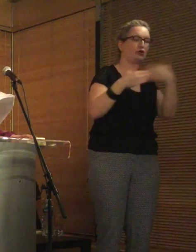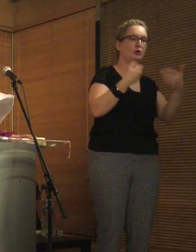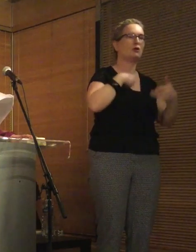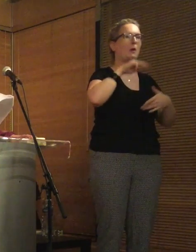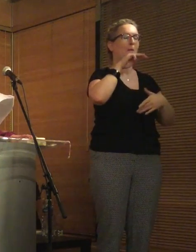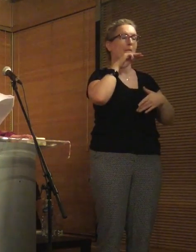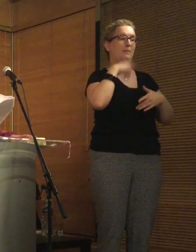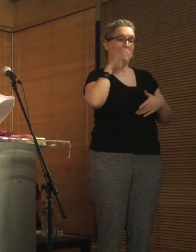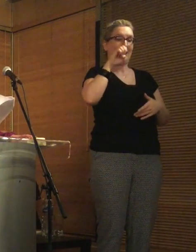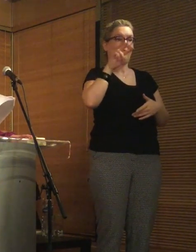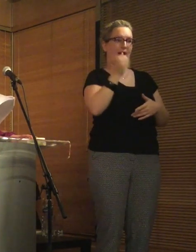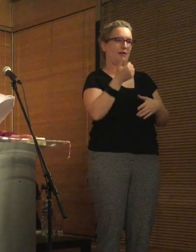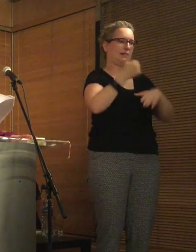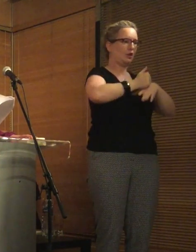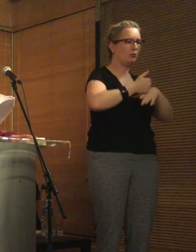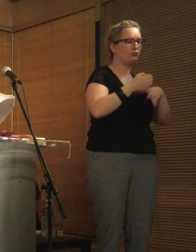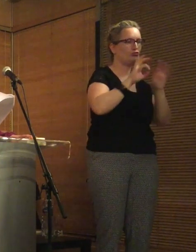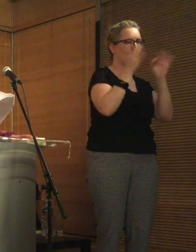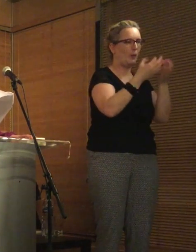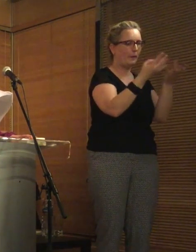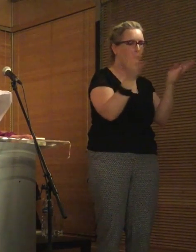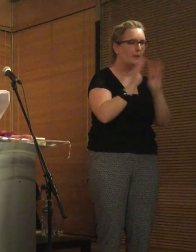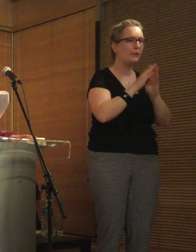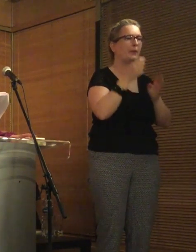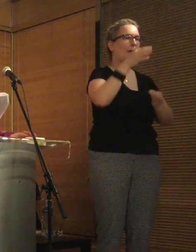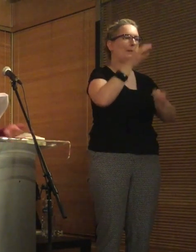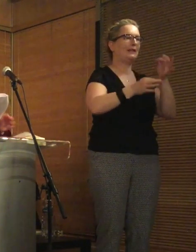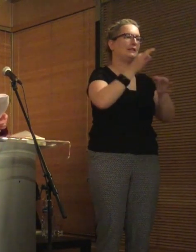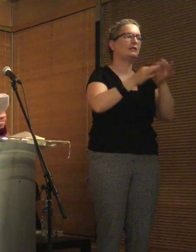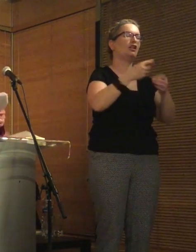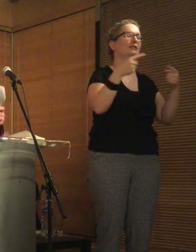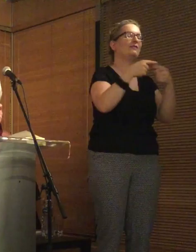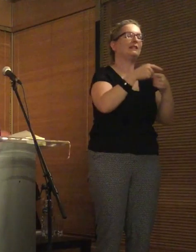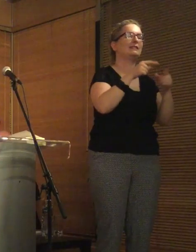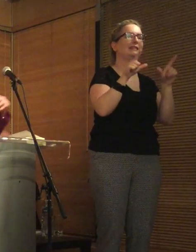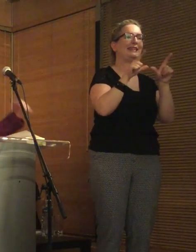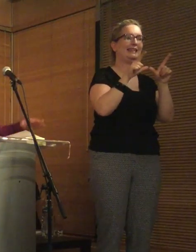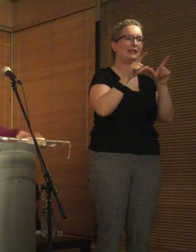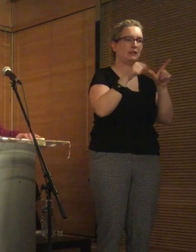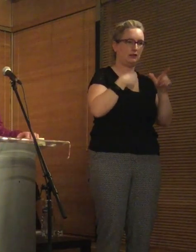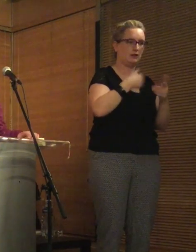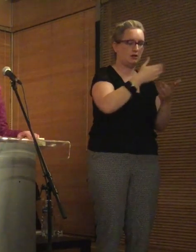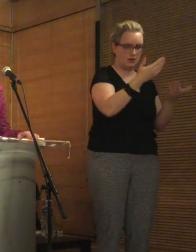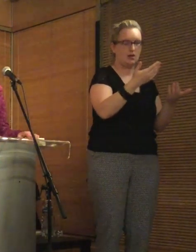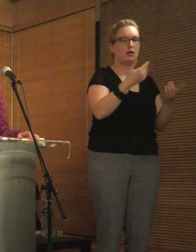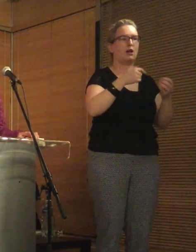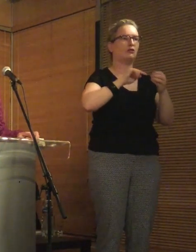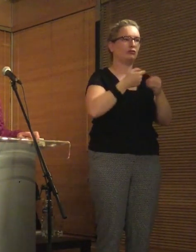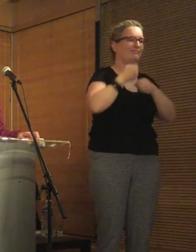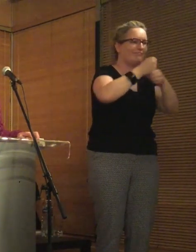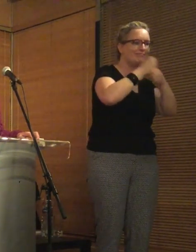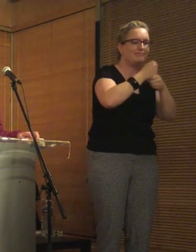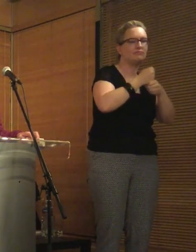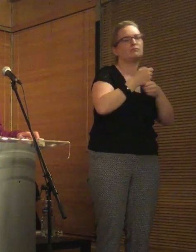organise, and she founded with them the Barmaids Political Defence League. So there's a great story in that of that the